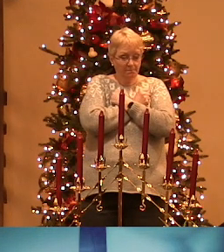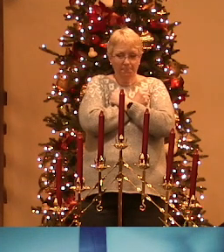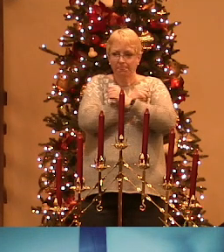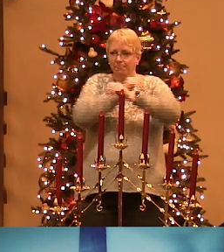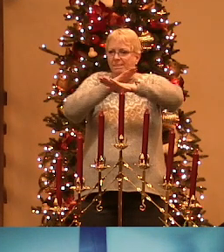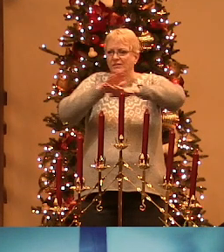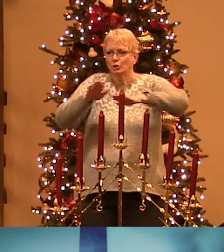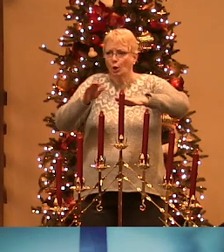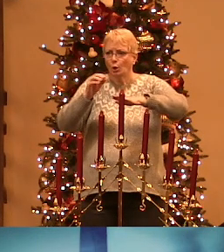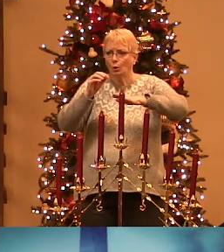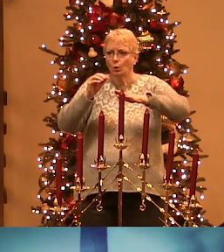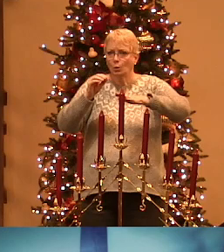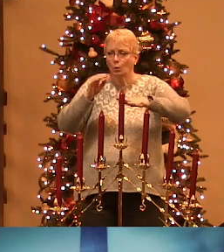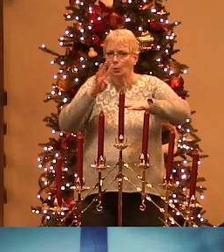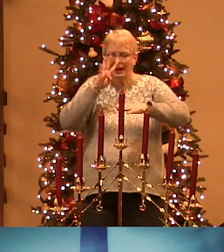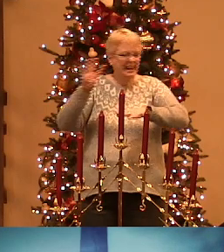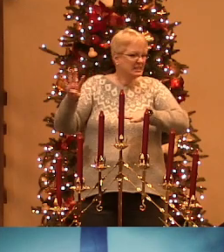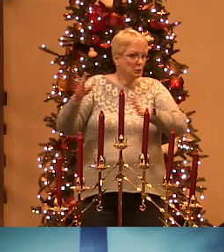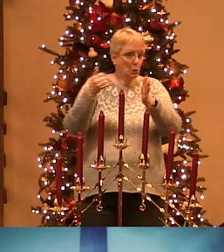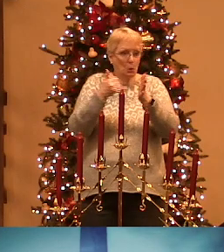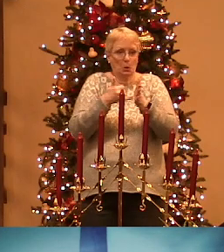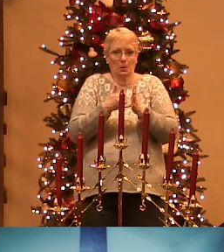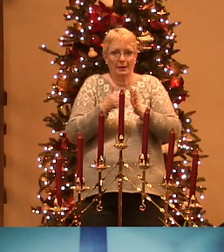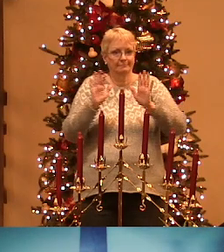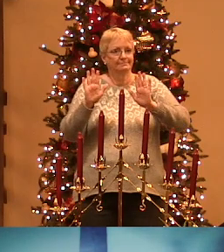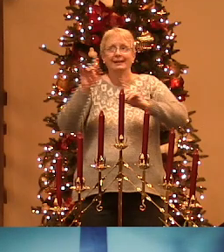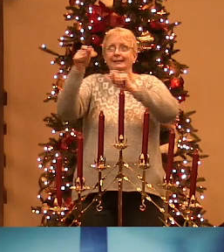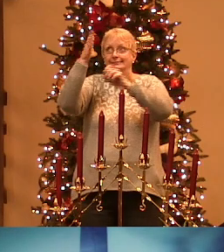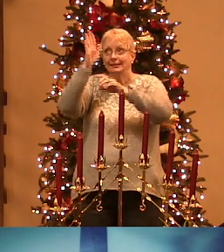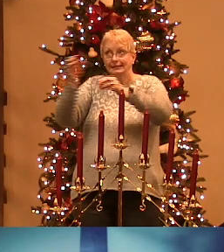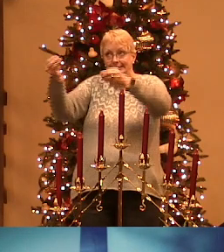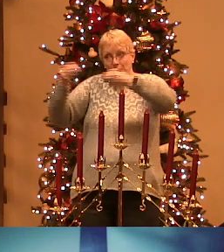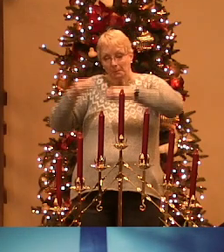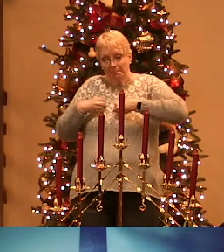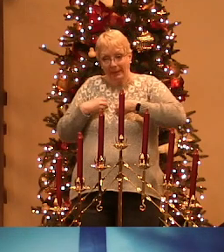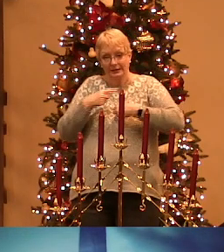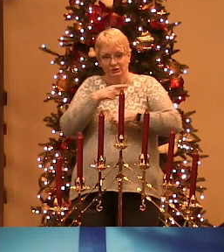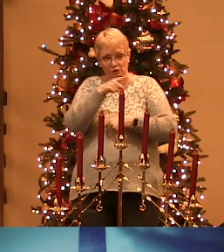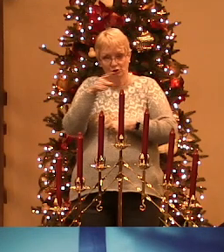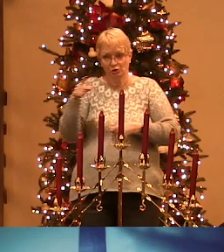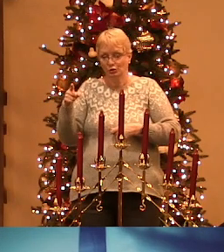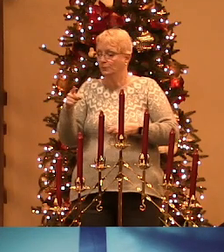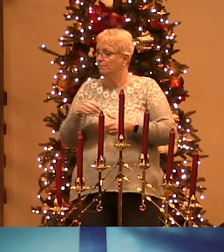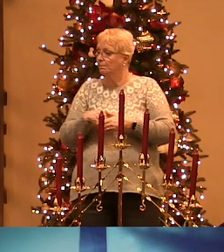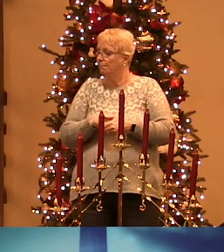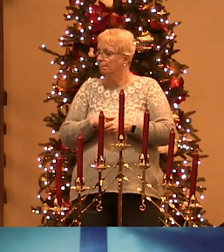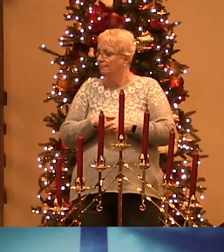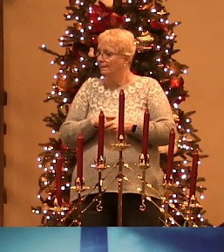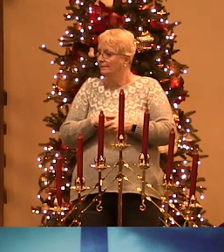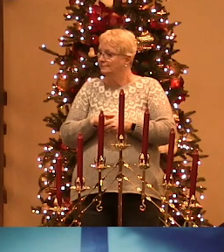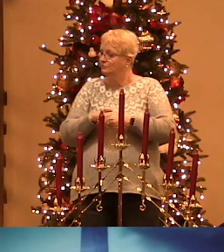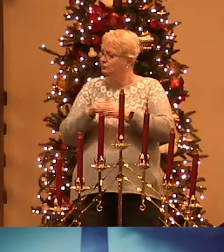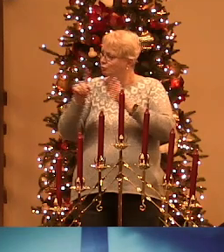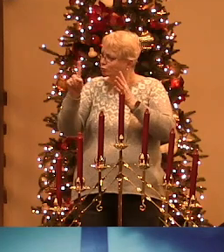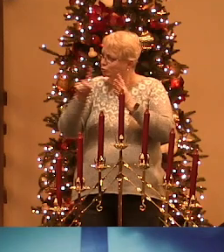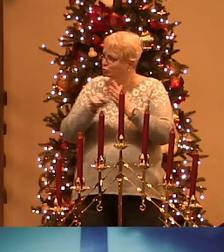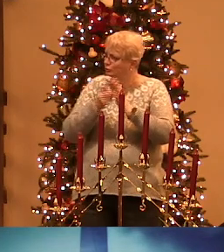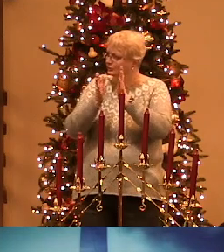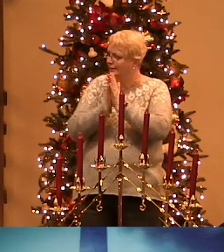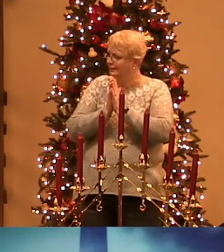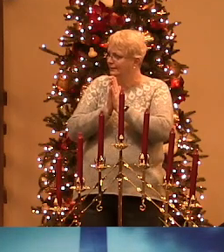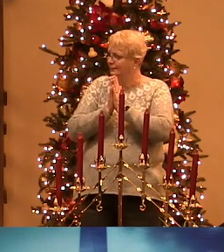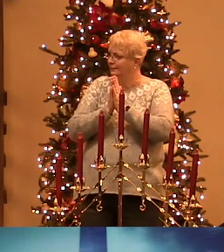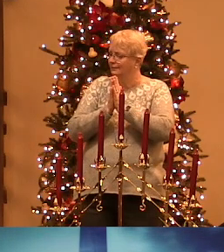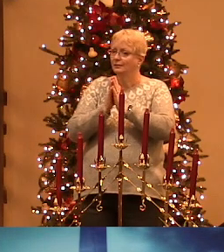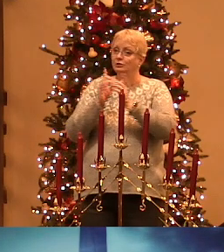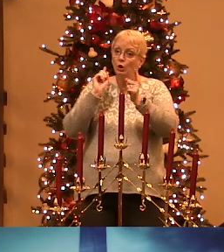don't ignore that. Repent of it. Ask the Lord to renew it and go beyond that. Push aside your pride and talk to a Christian